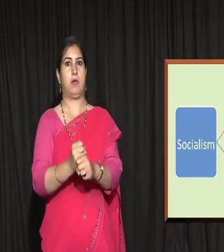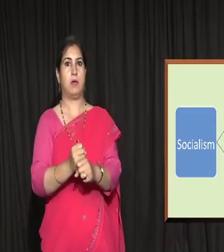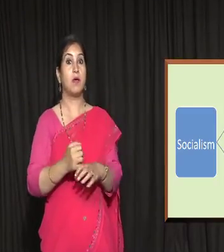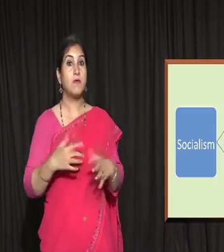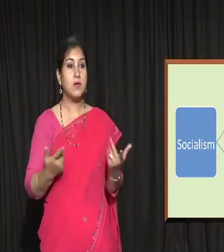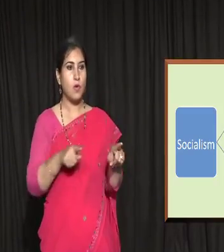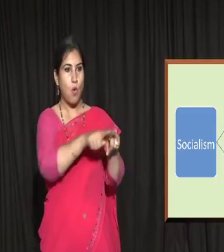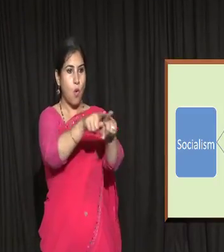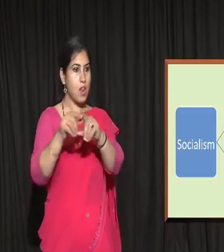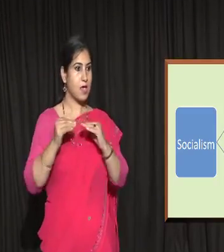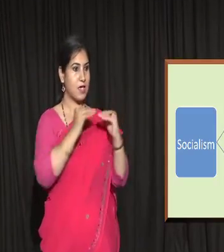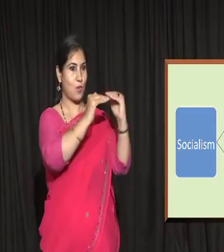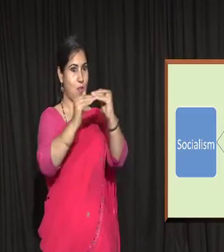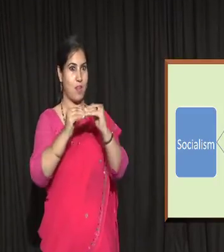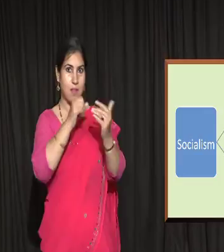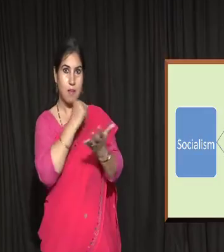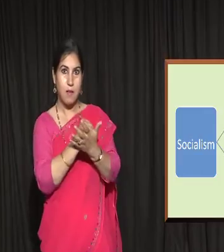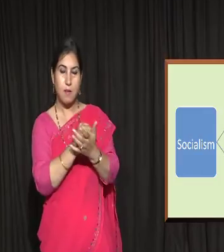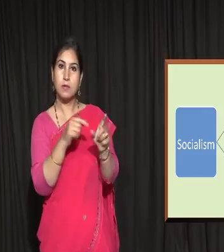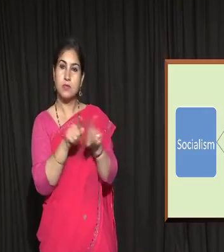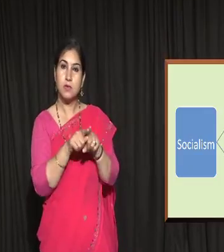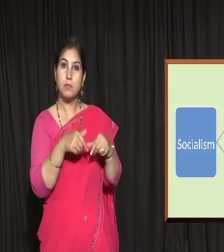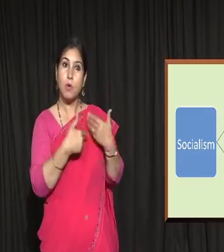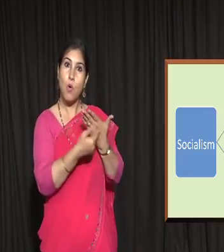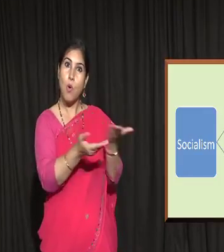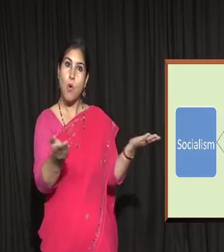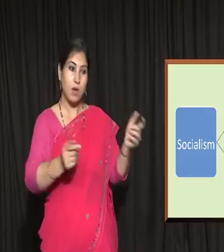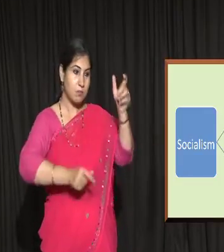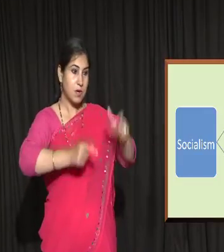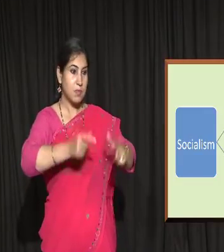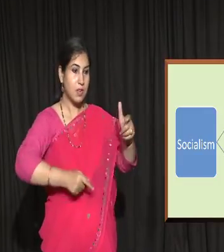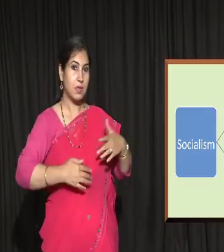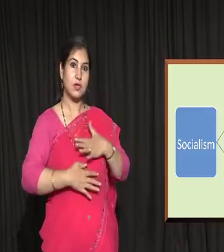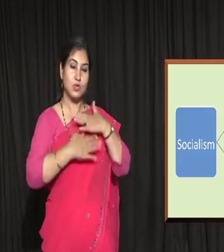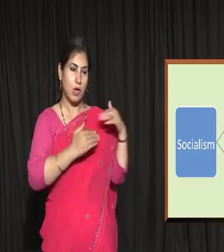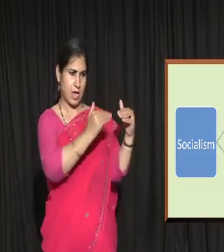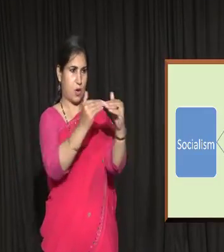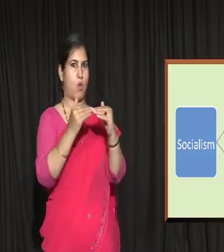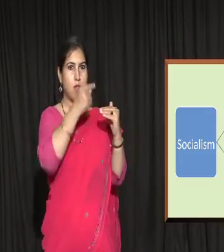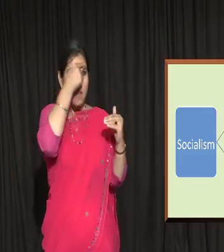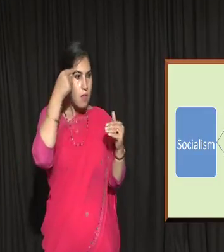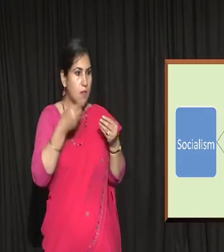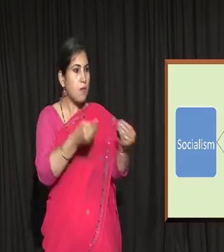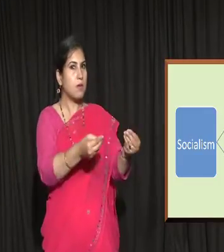that was equal and where all the people enjoyed equal chances and equal